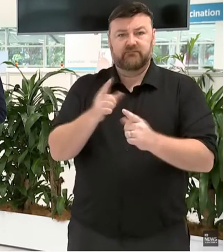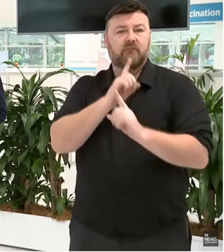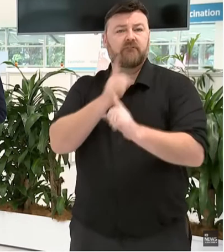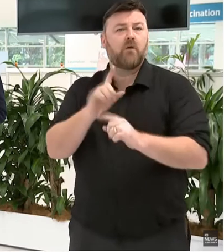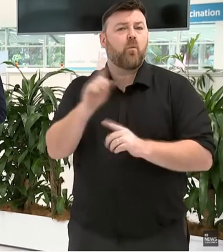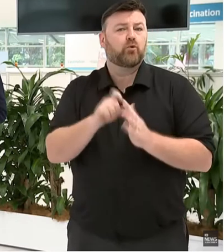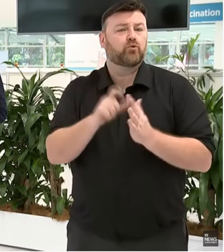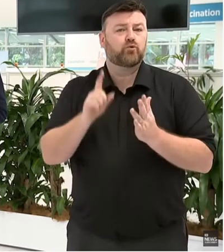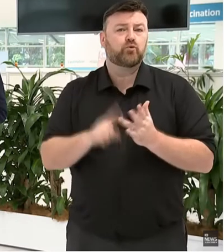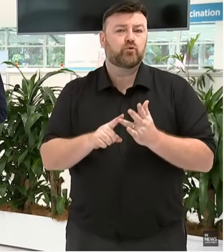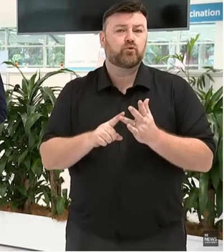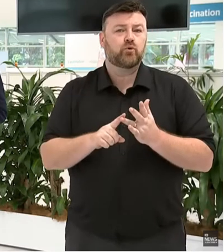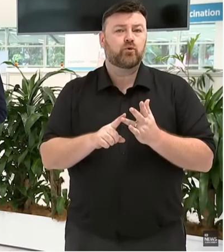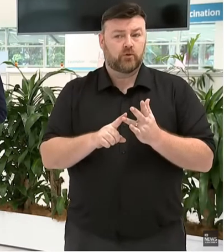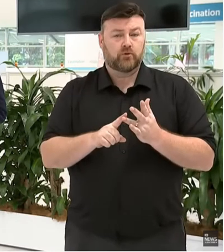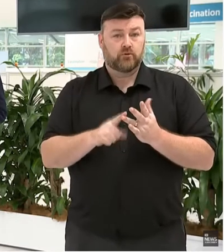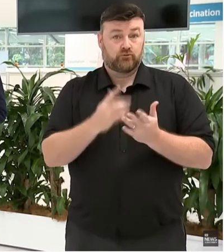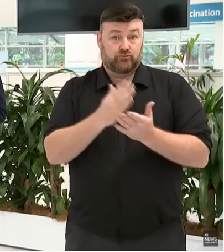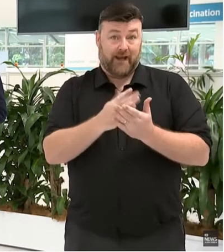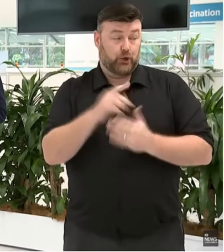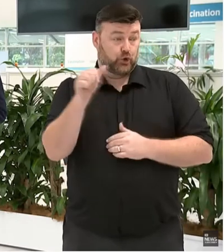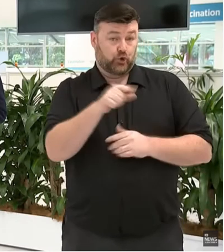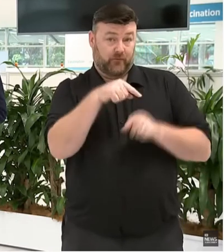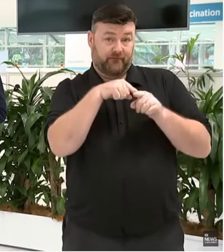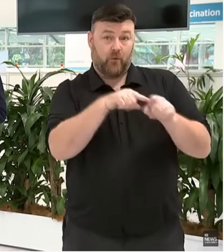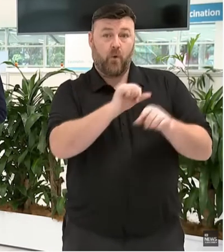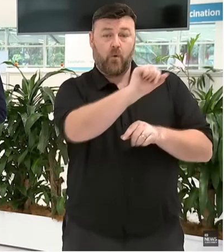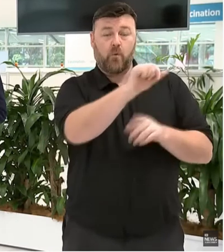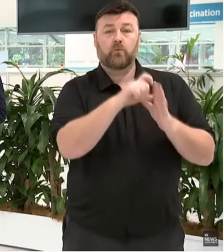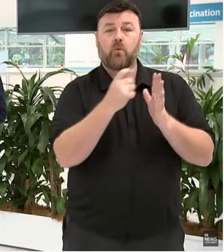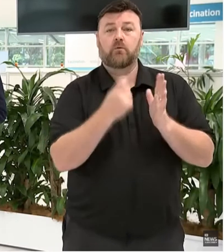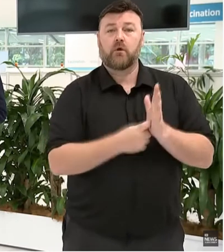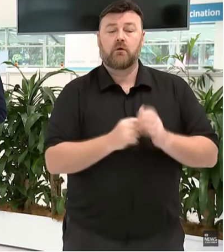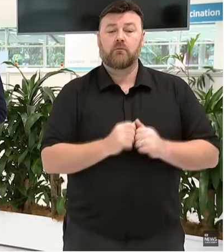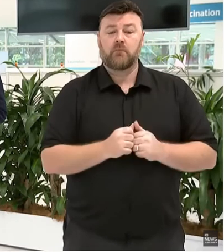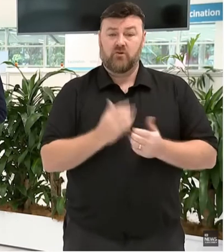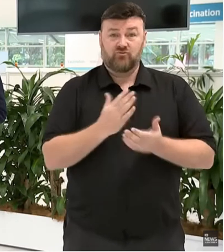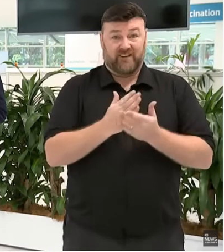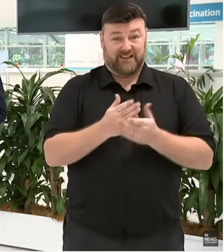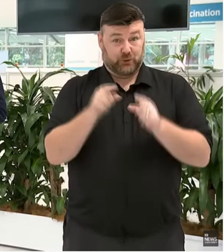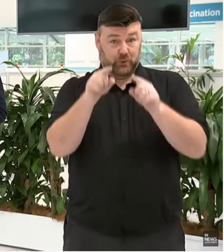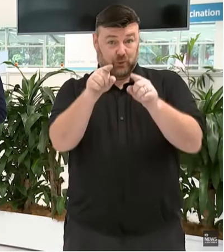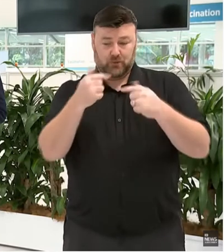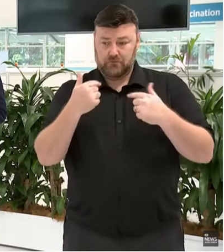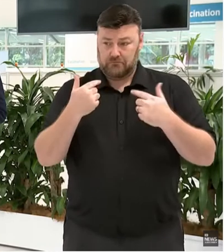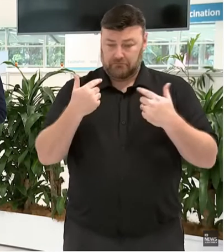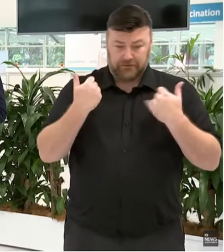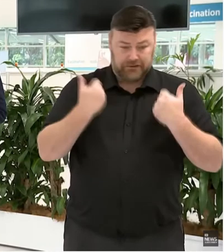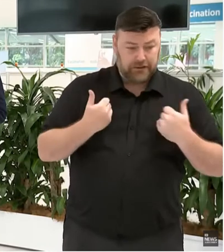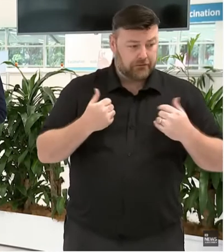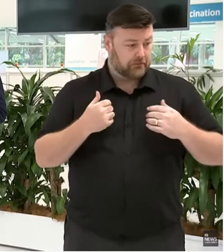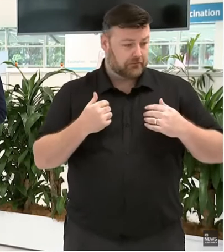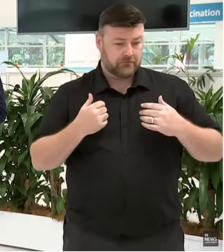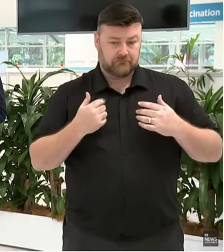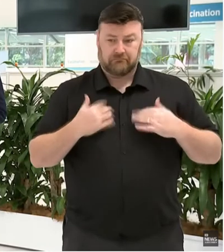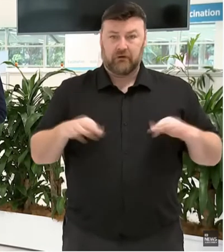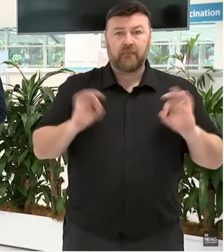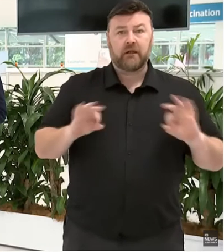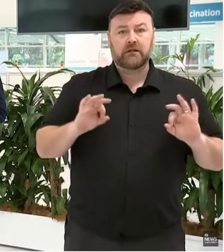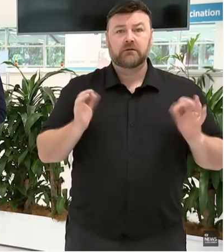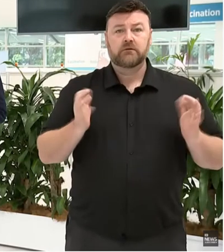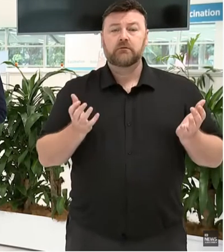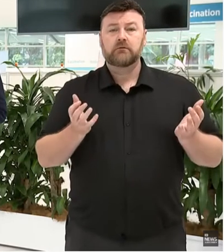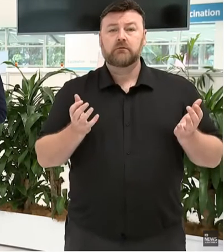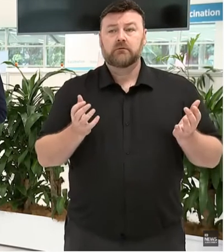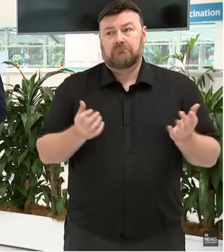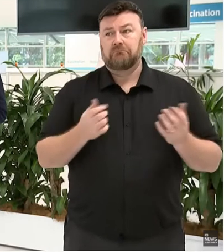what's necessary, and you should always take medical advice to that degree. But if you're not particularly sick, then you don't need to be doing very much except